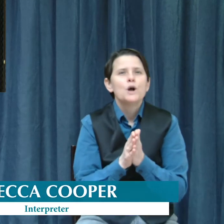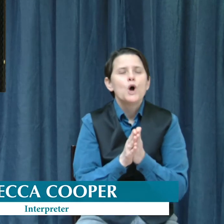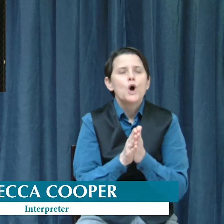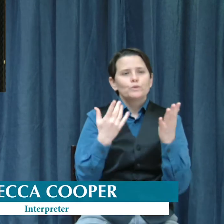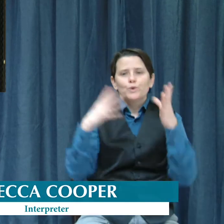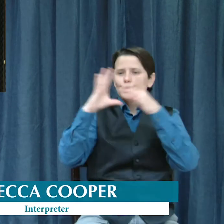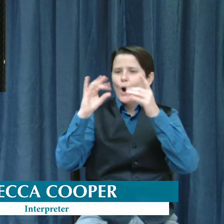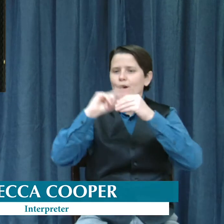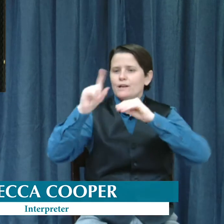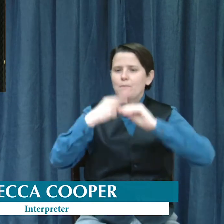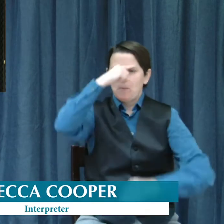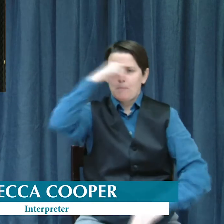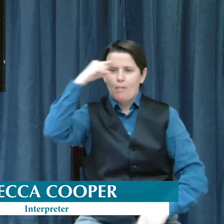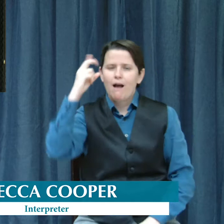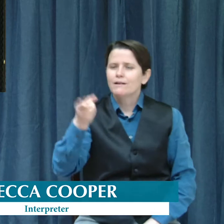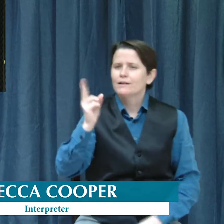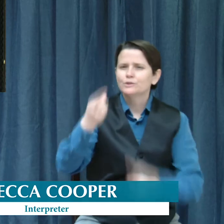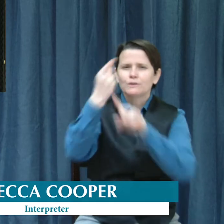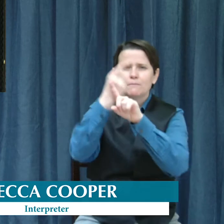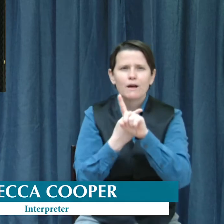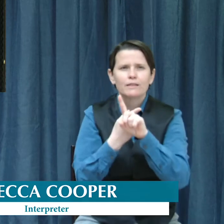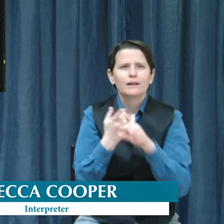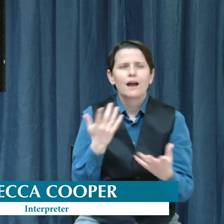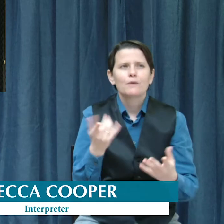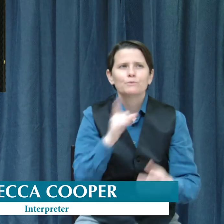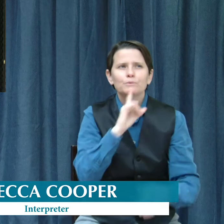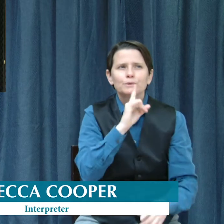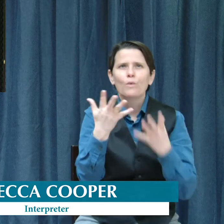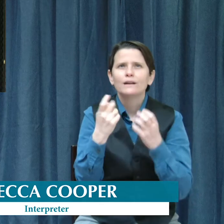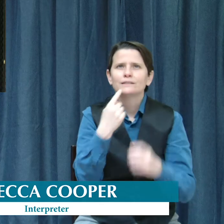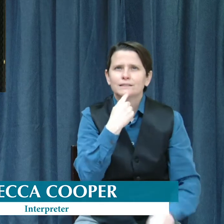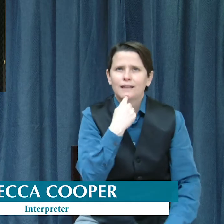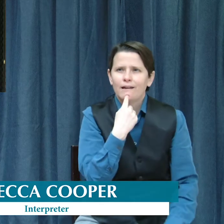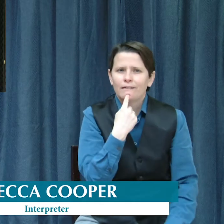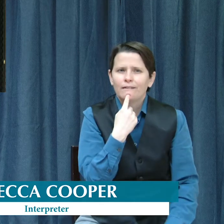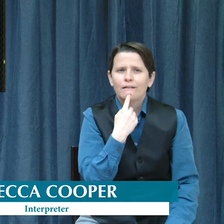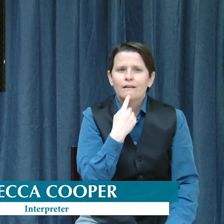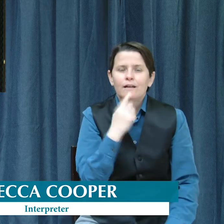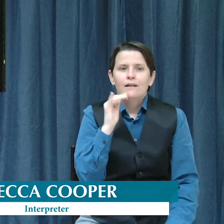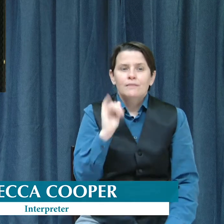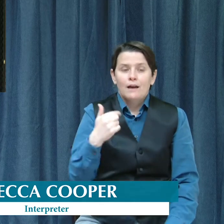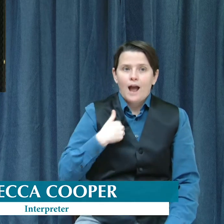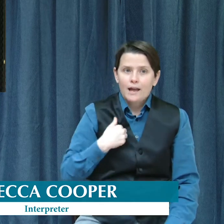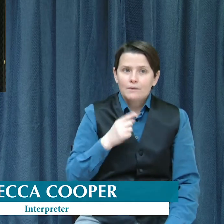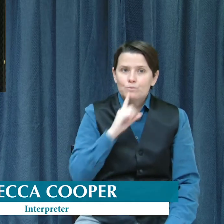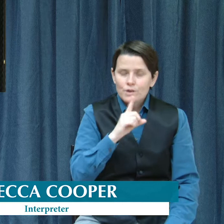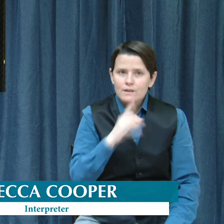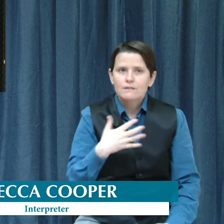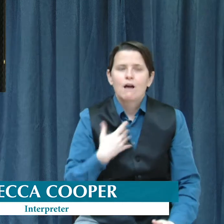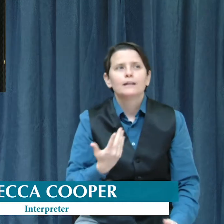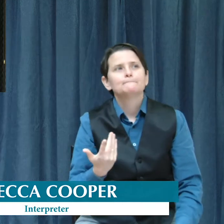and, I want to just say really upfront, I really am grappling this year